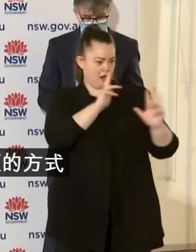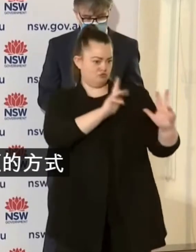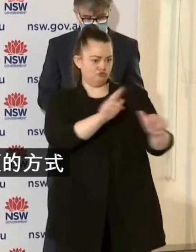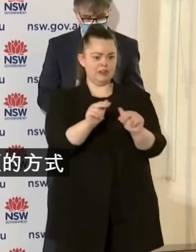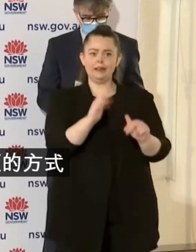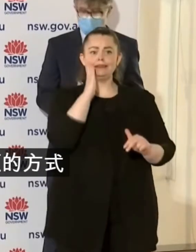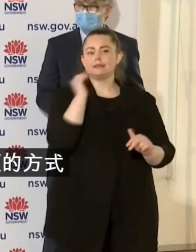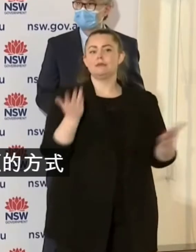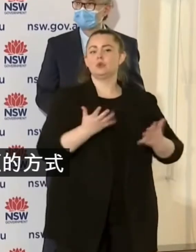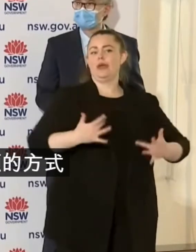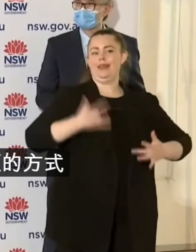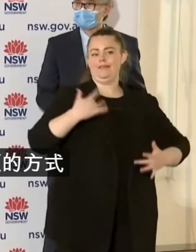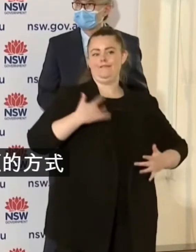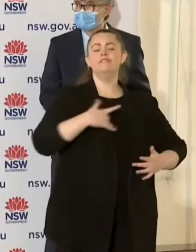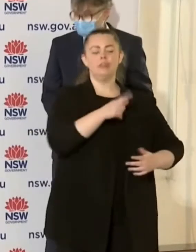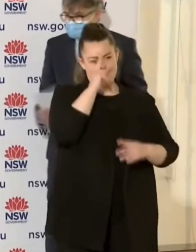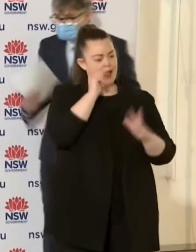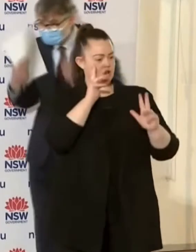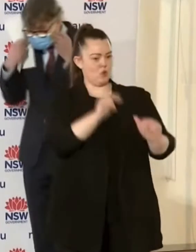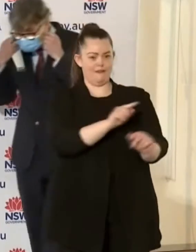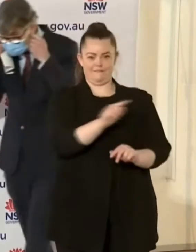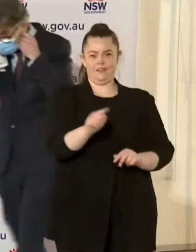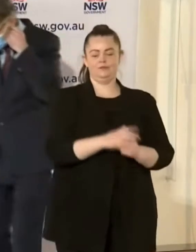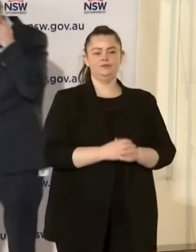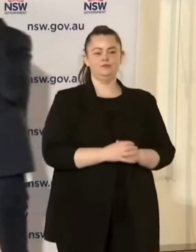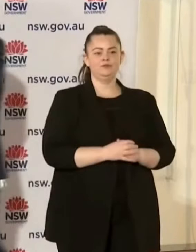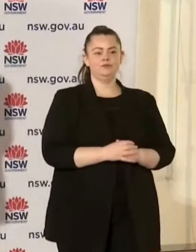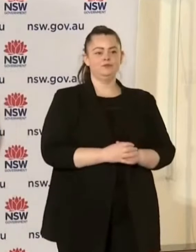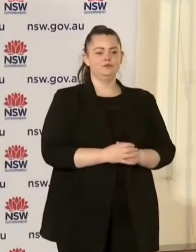they are across our state. Dr. McAnulty.